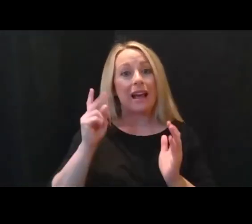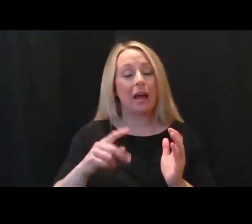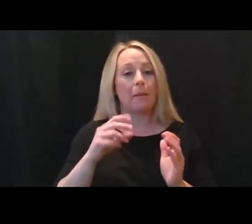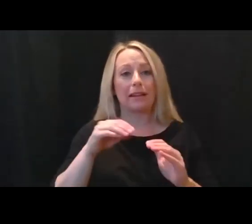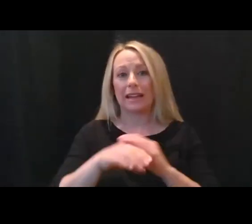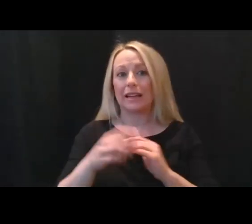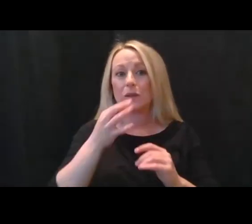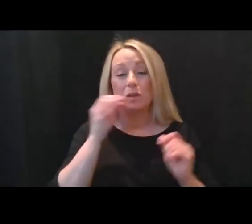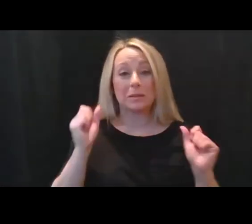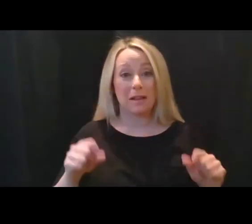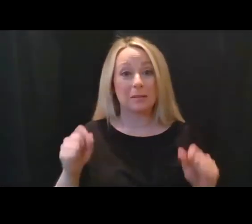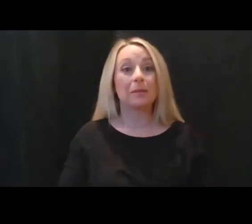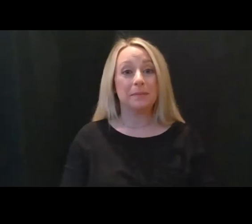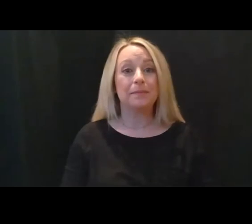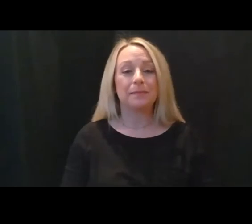can.